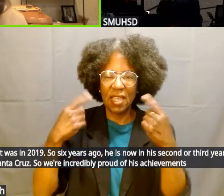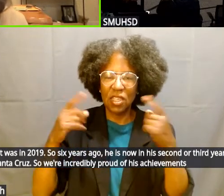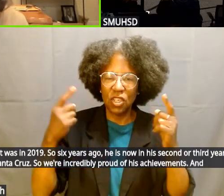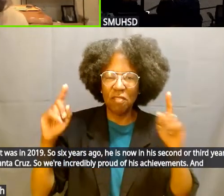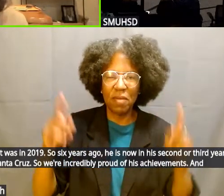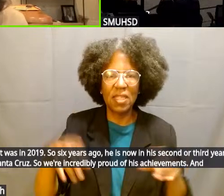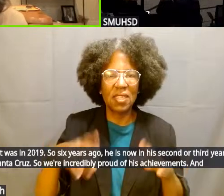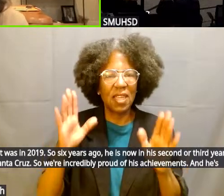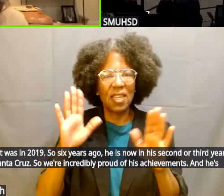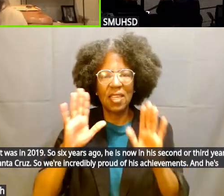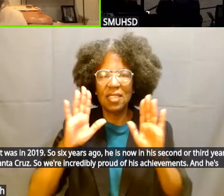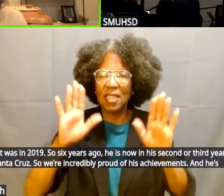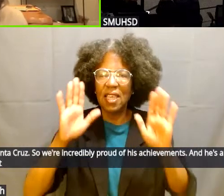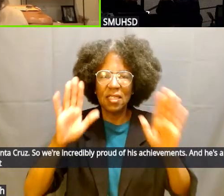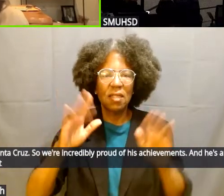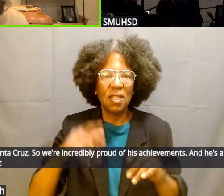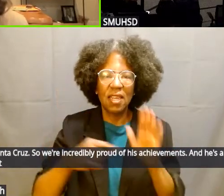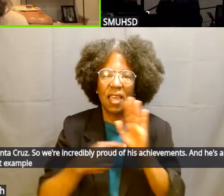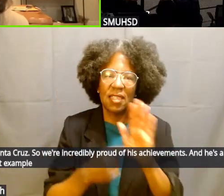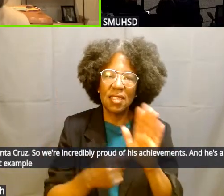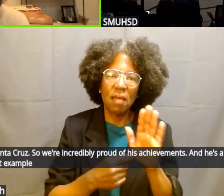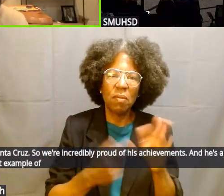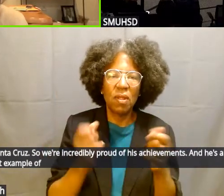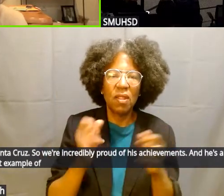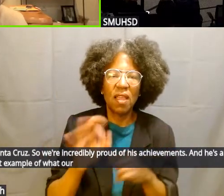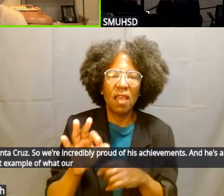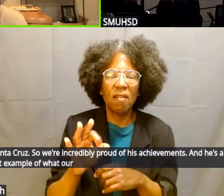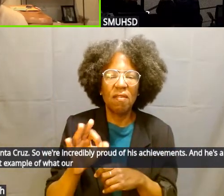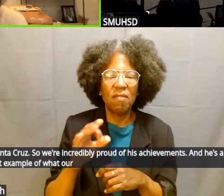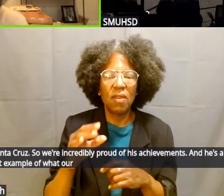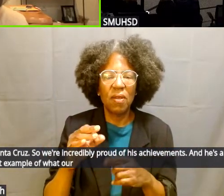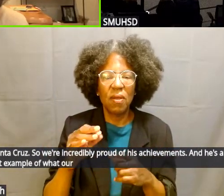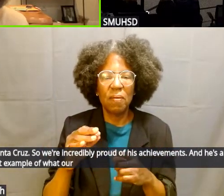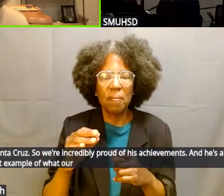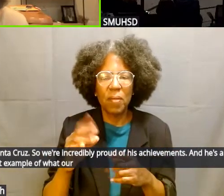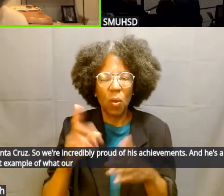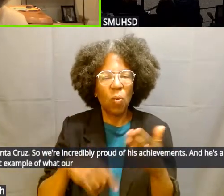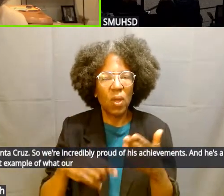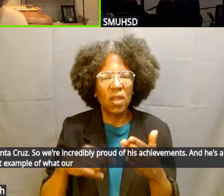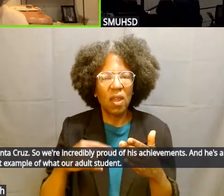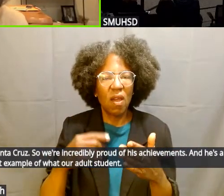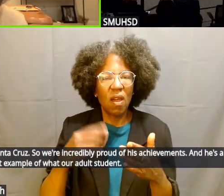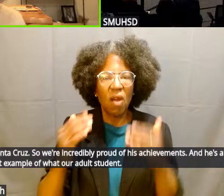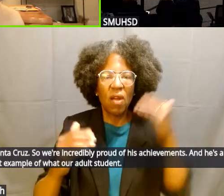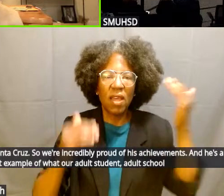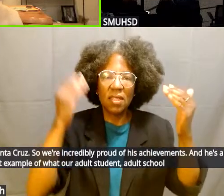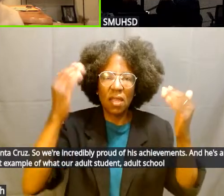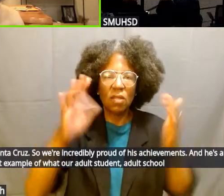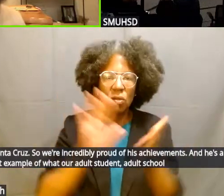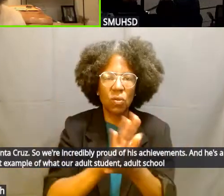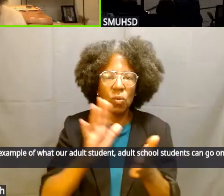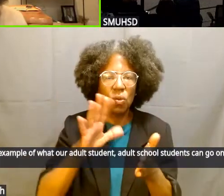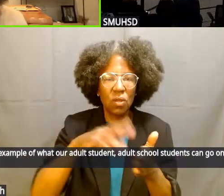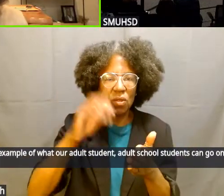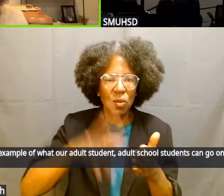an excellent example of what our adult school students can go on to do.